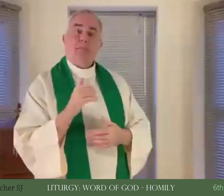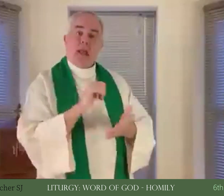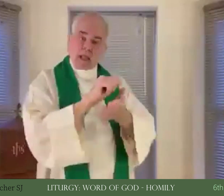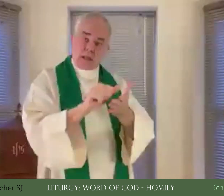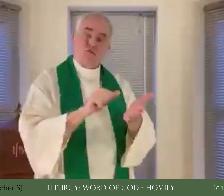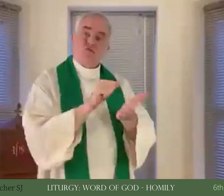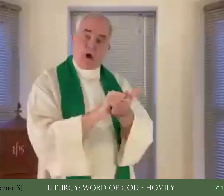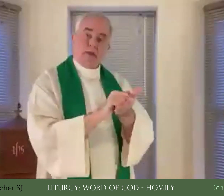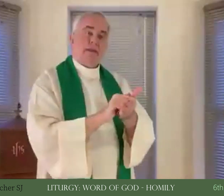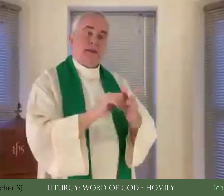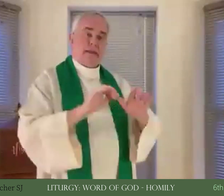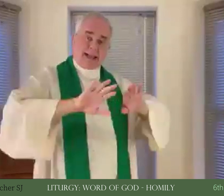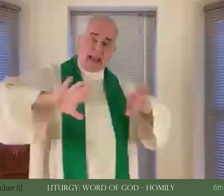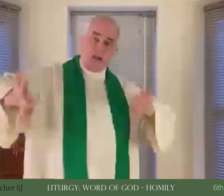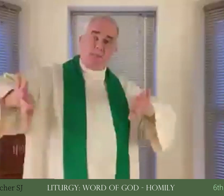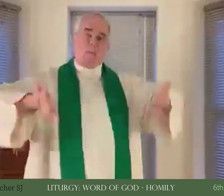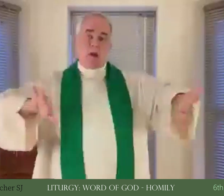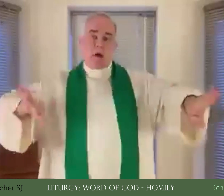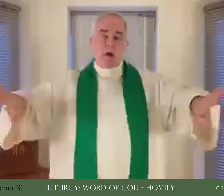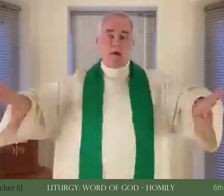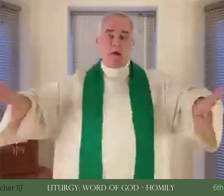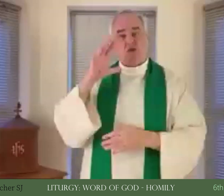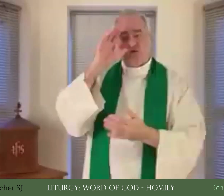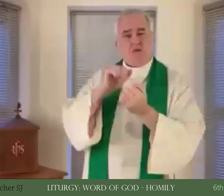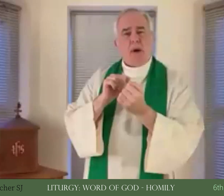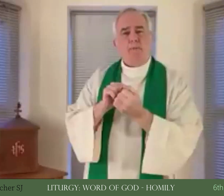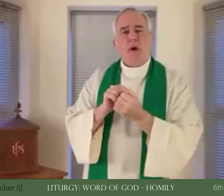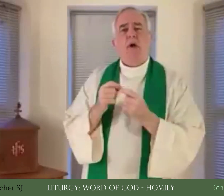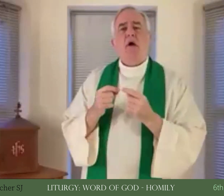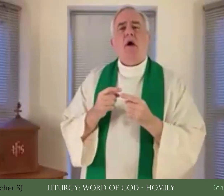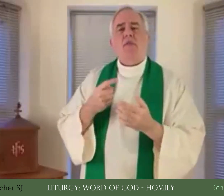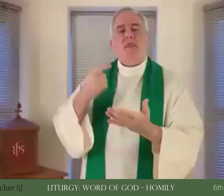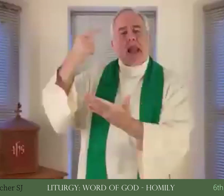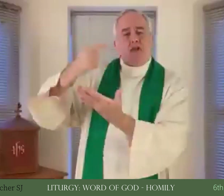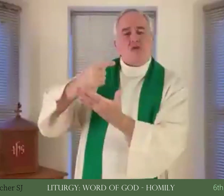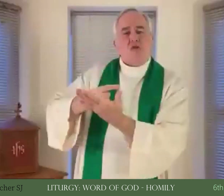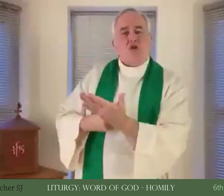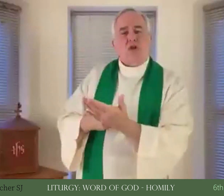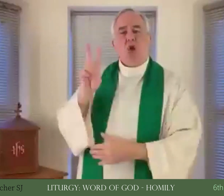Sometimes it is right to keep apart. Remember the instruction